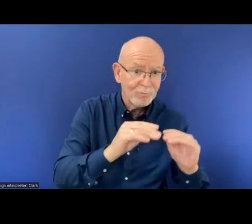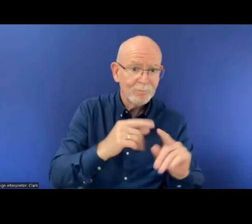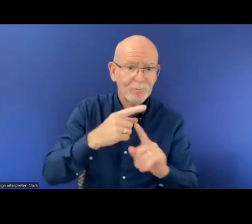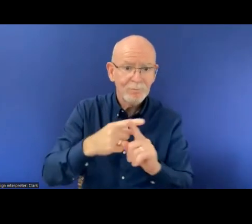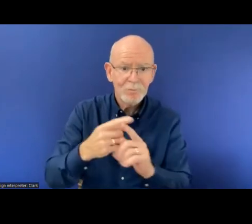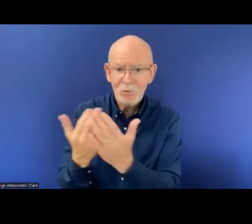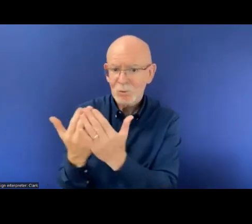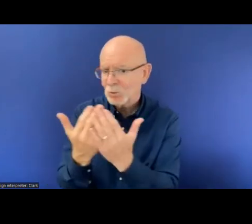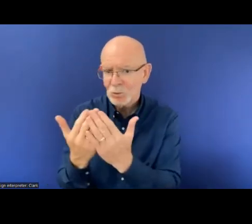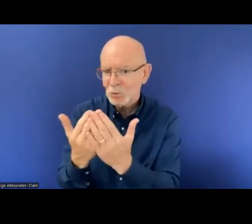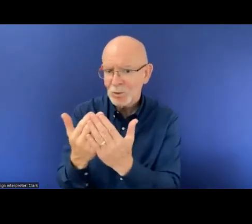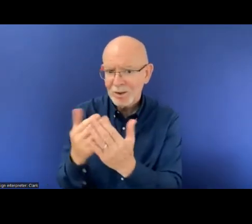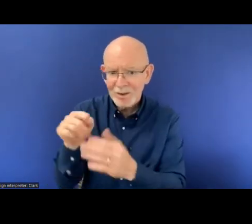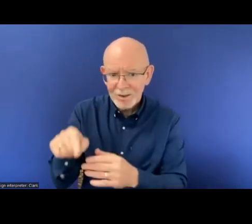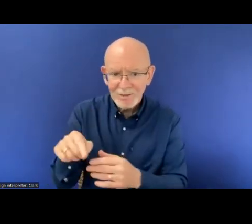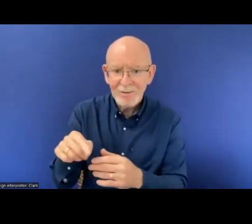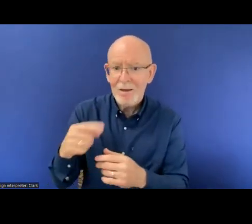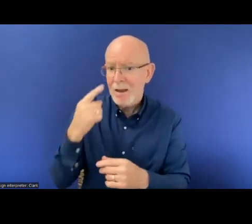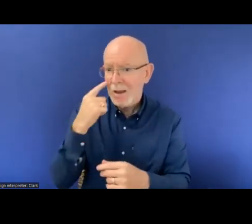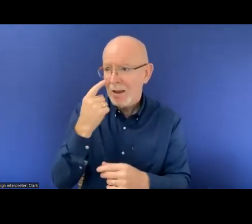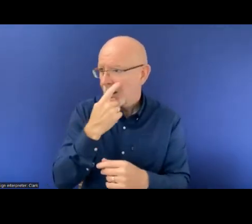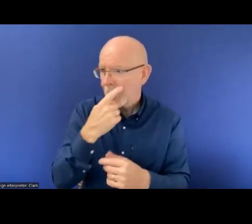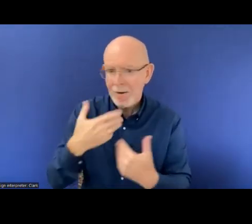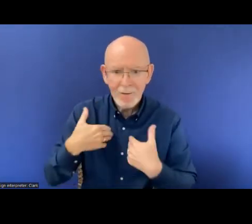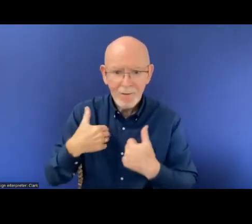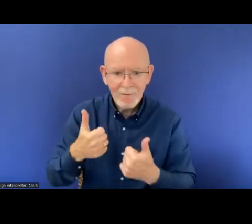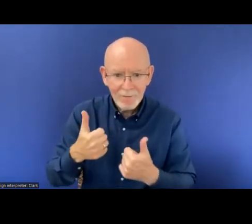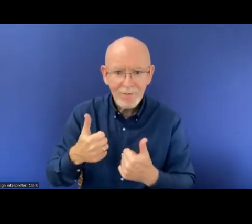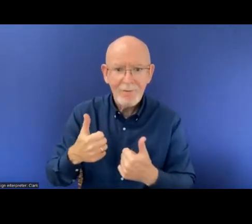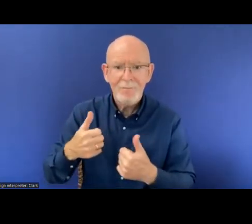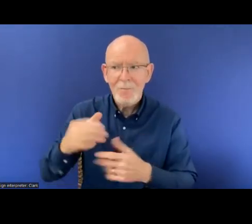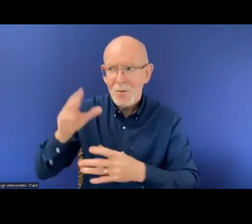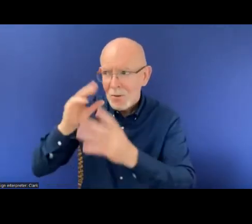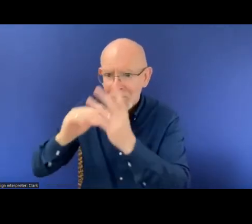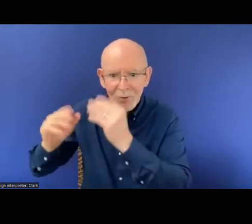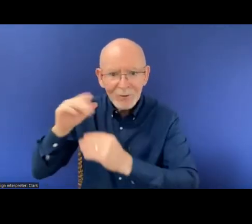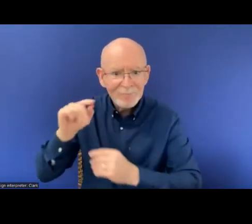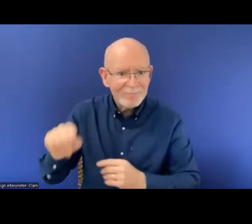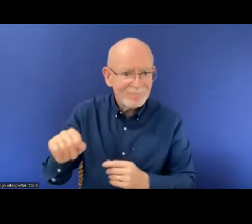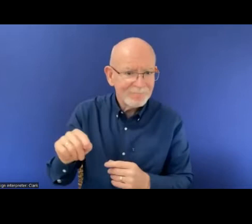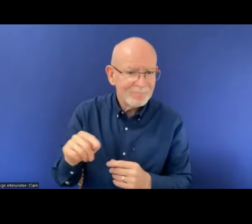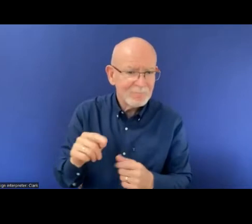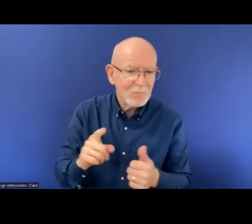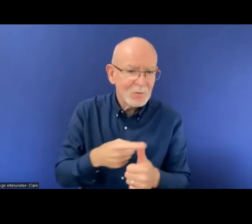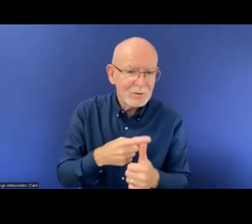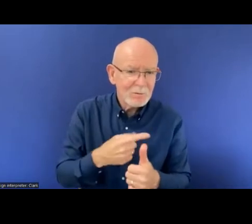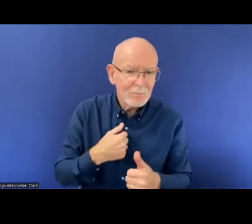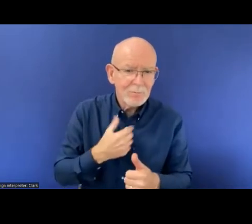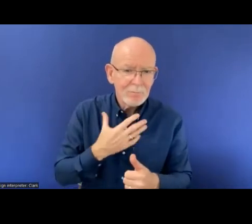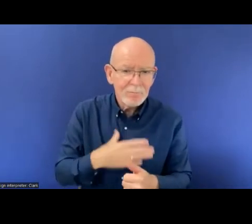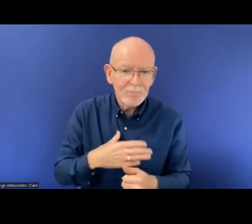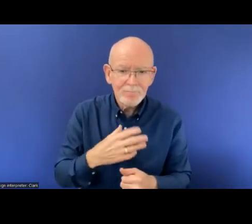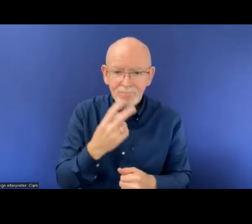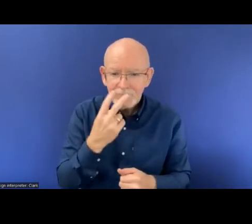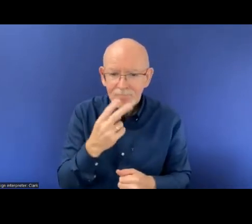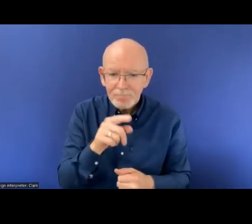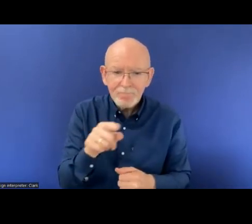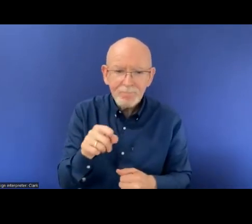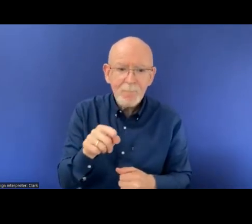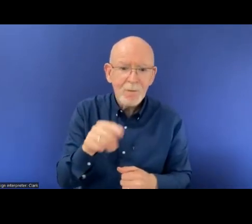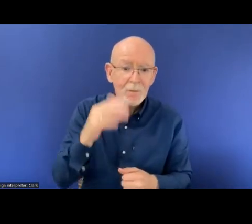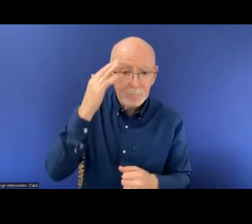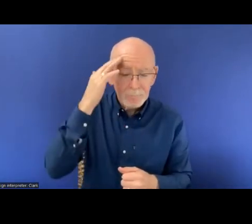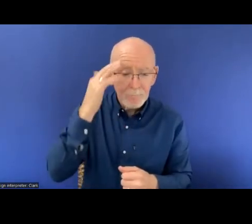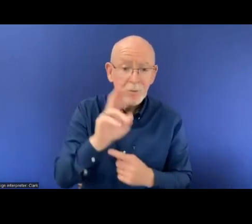the 2022 High-Level Political Forum. Its whole point is accelerating progress towards